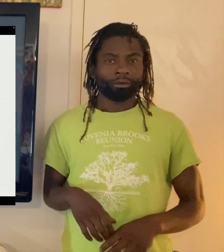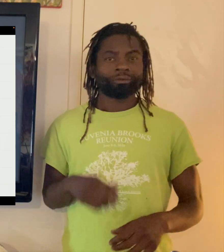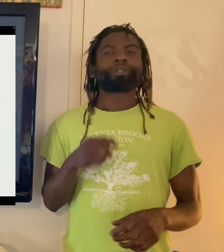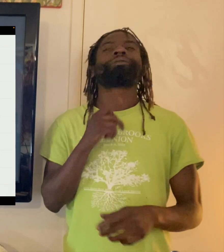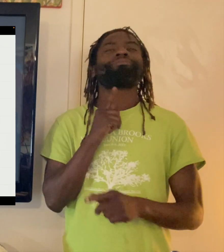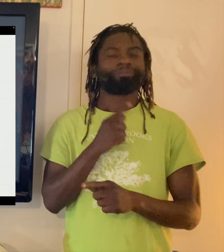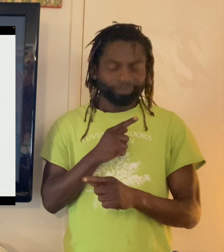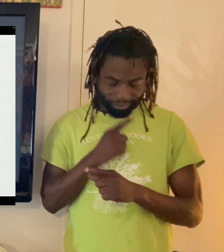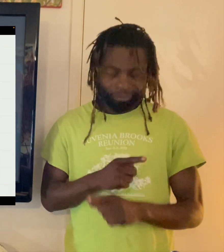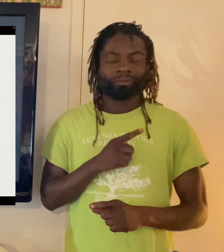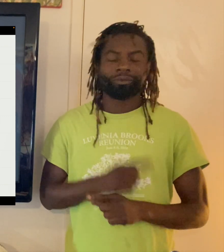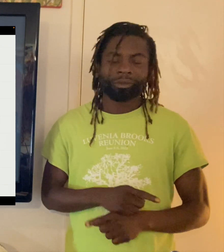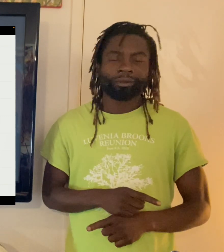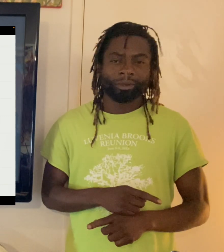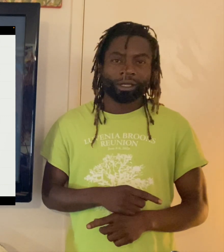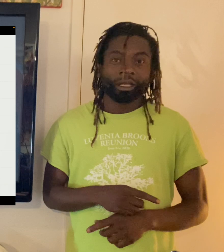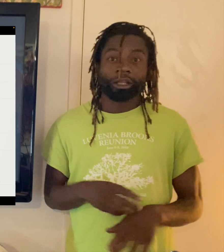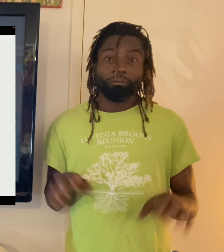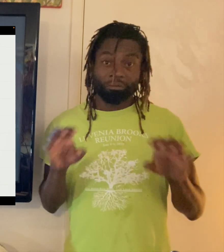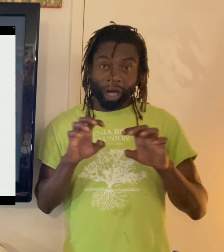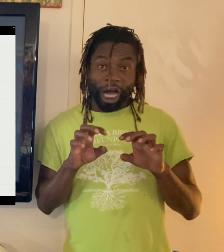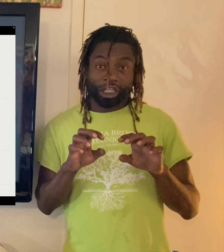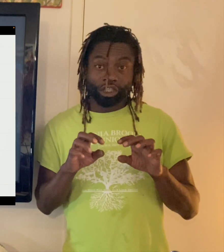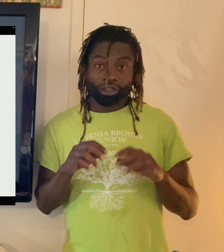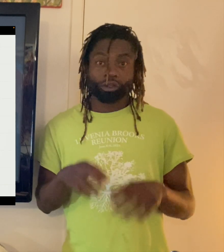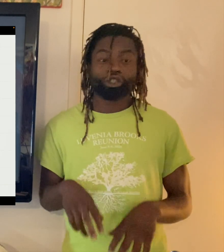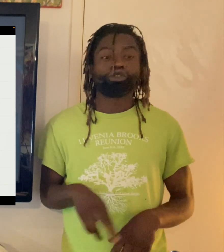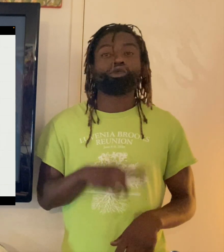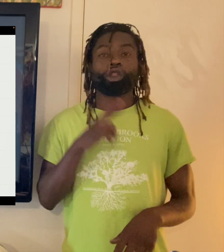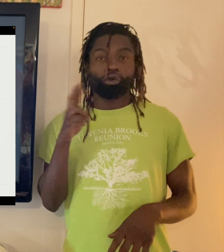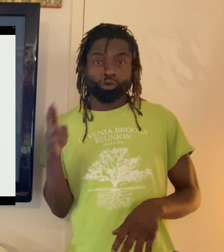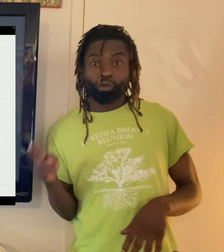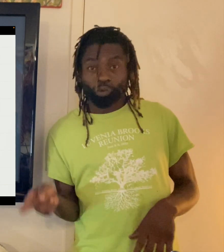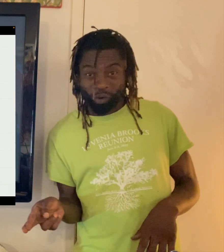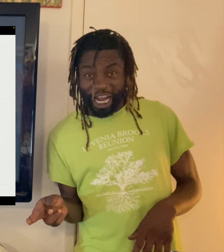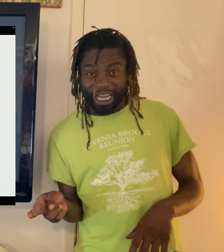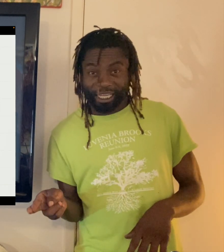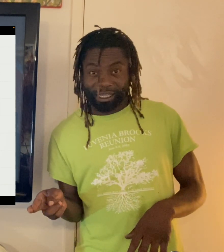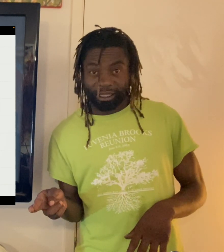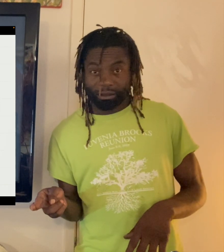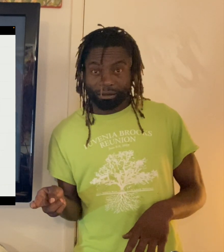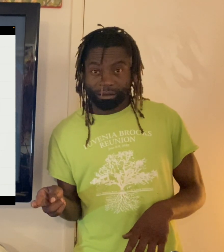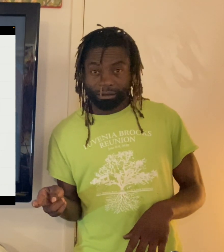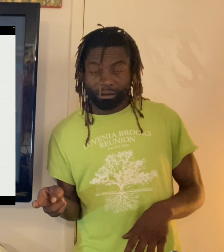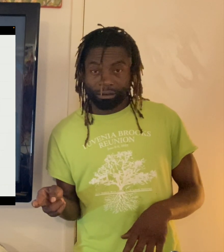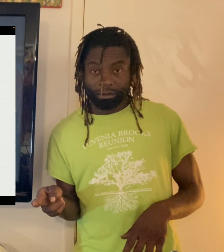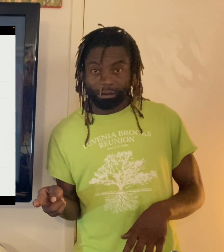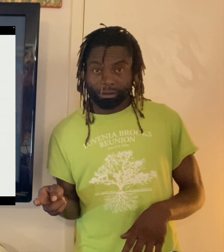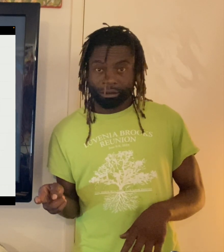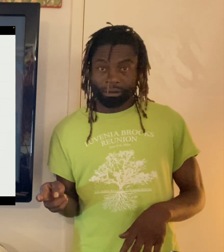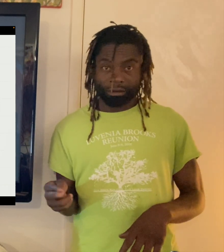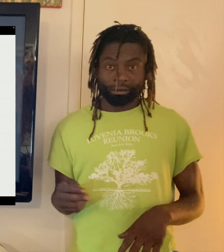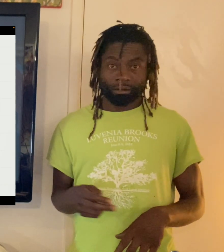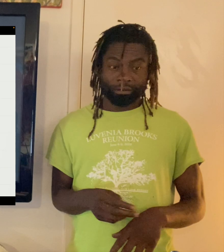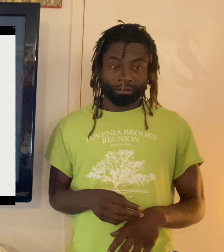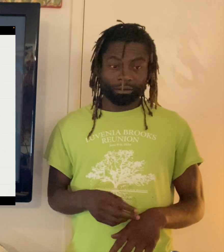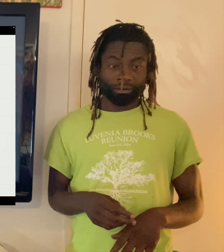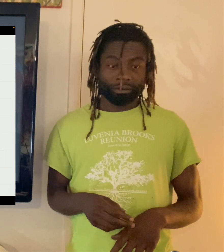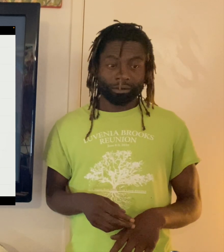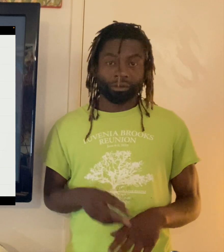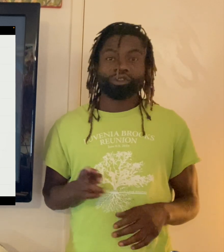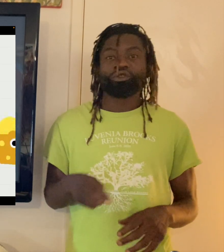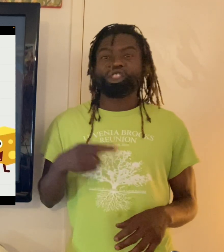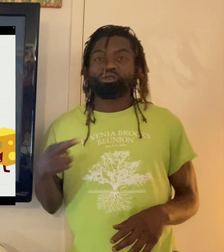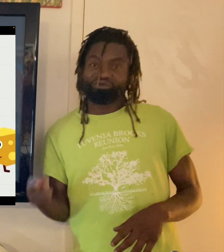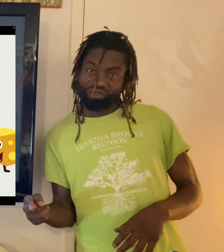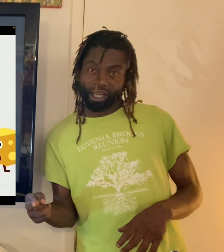That's right. The monster is beside me. You can also say the monster is to the right of me.